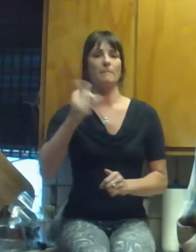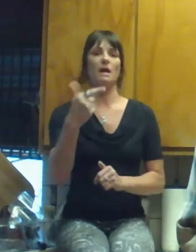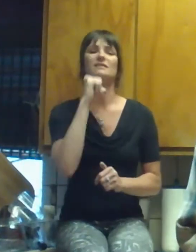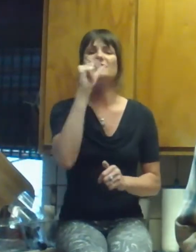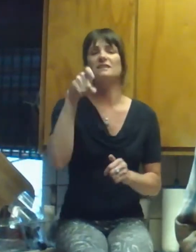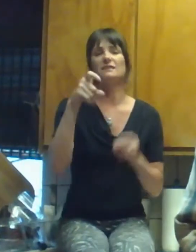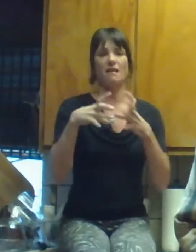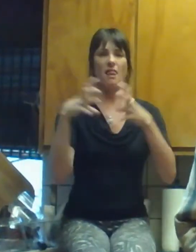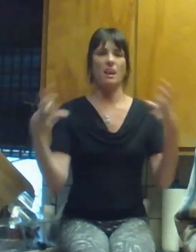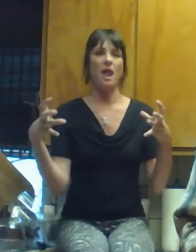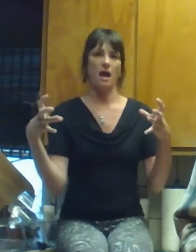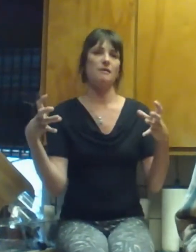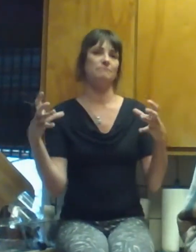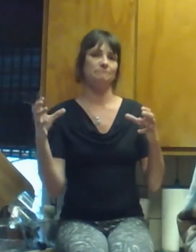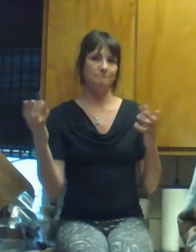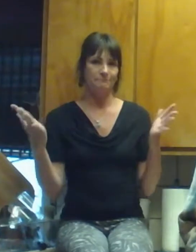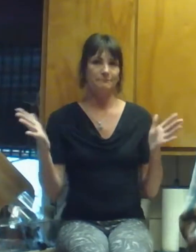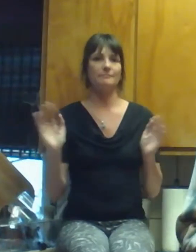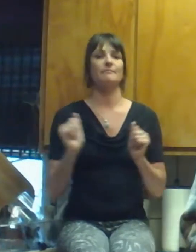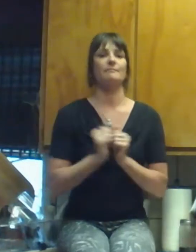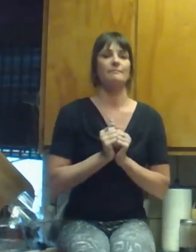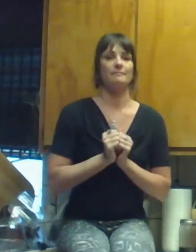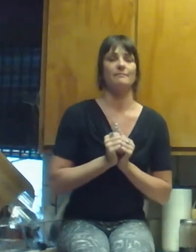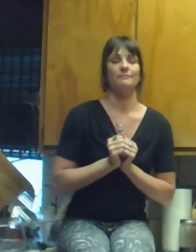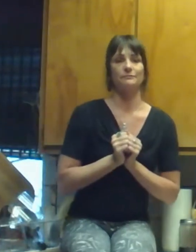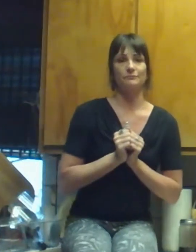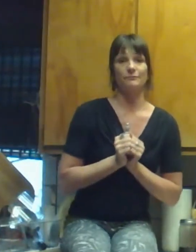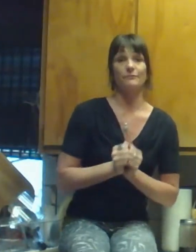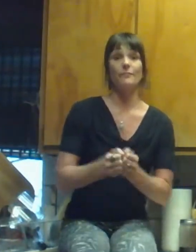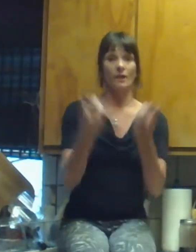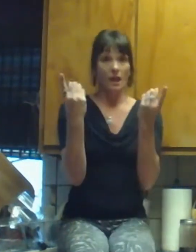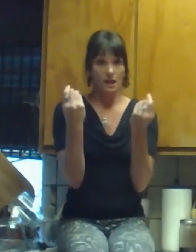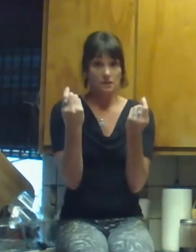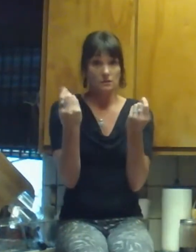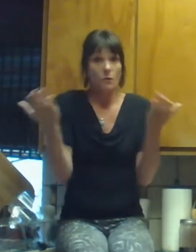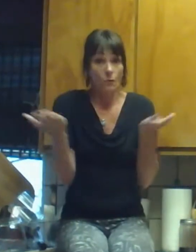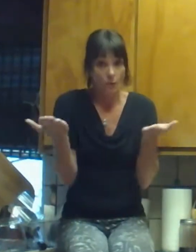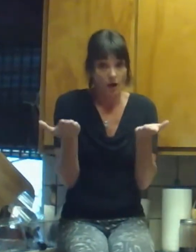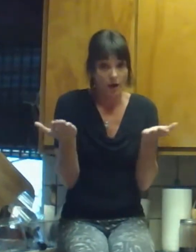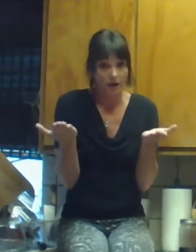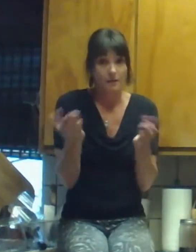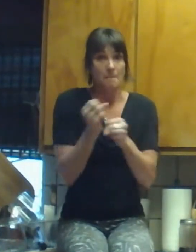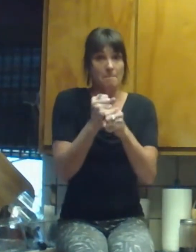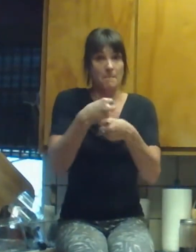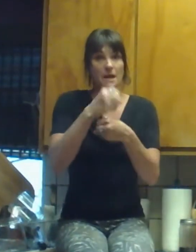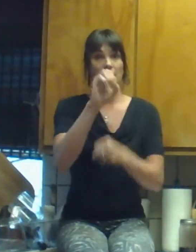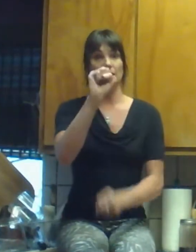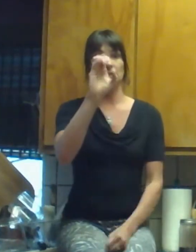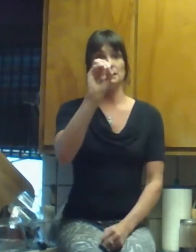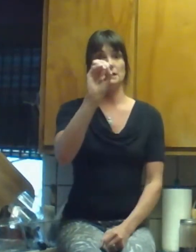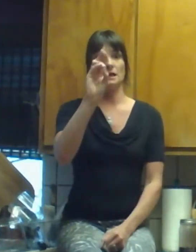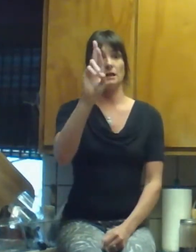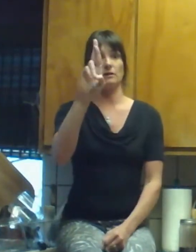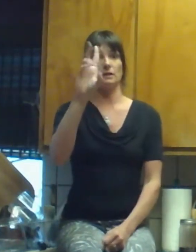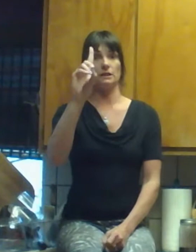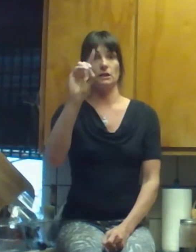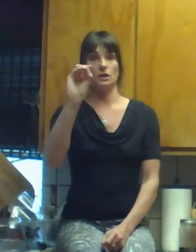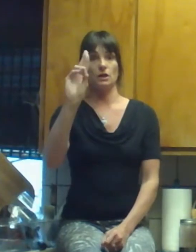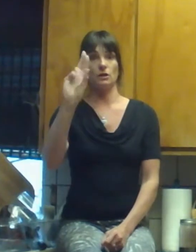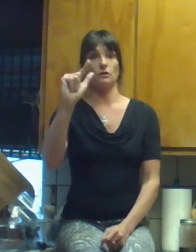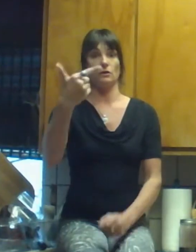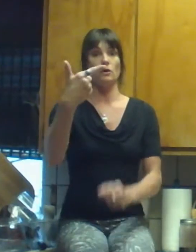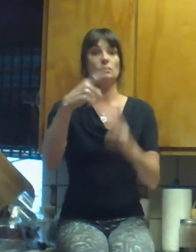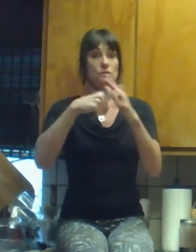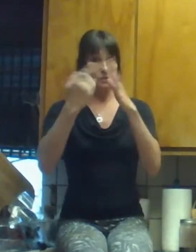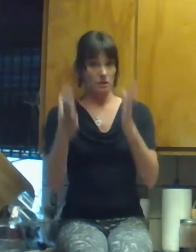beginning. So, what you do when you're making sourdough starter is I take a little